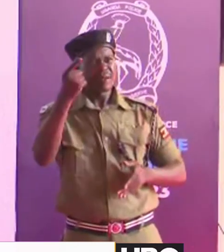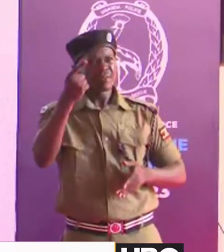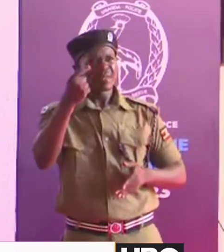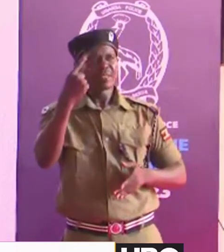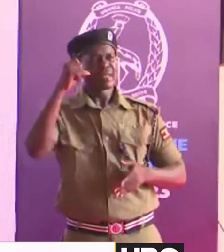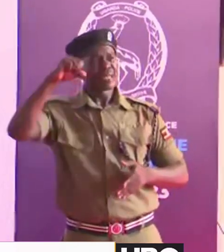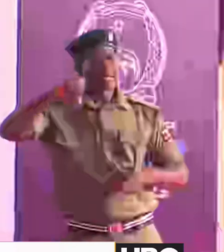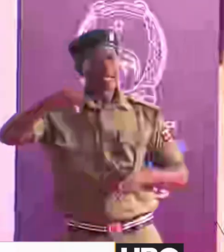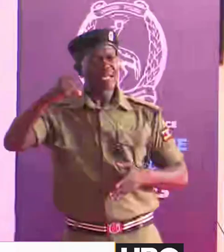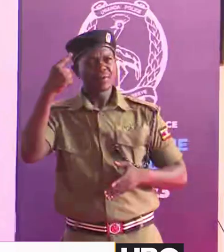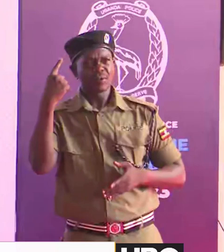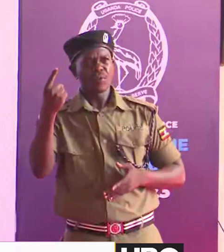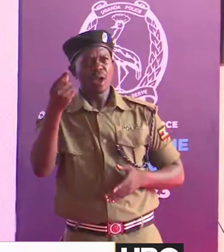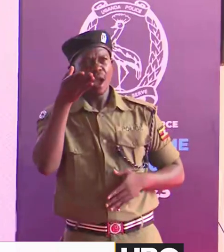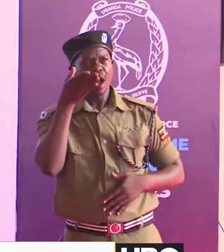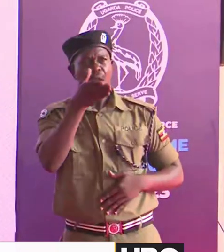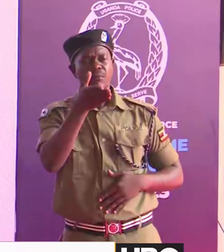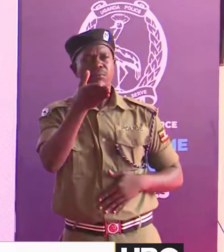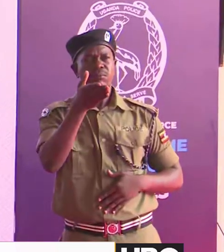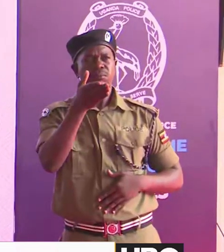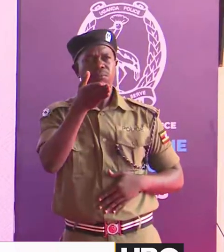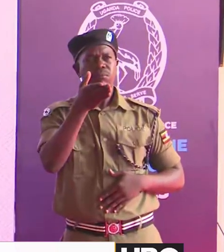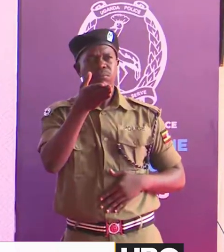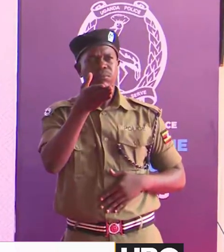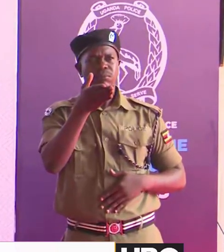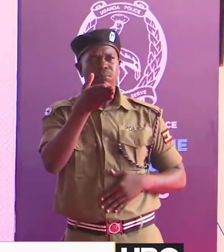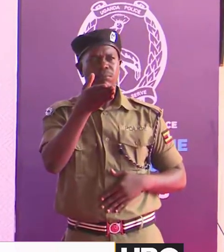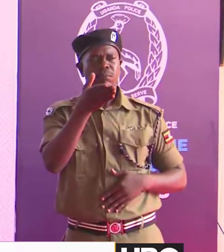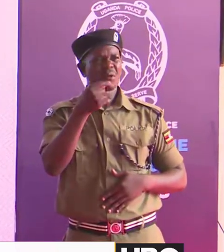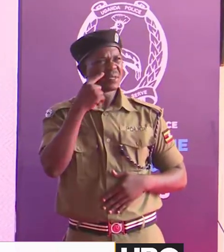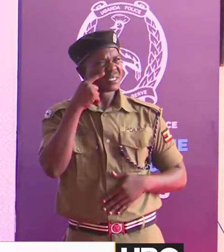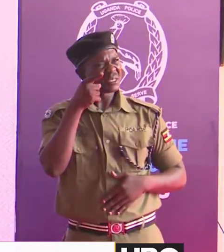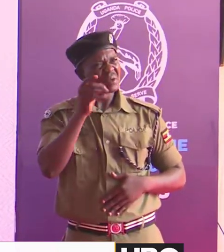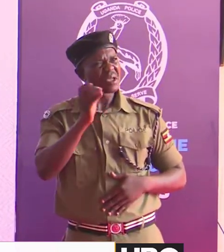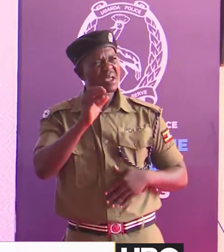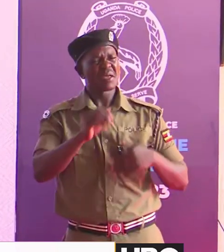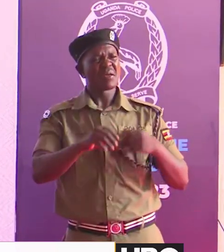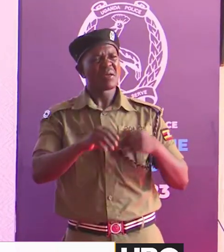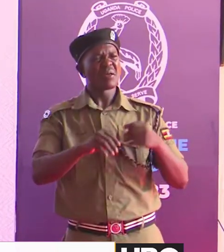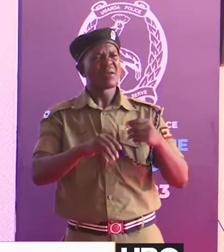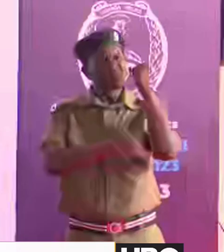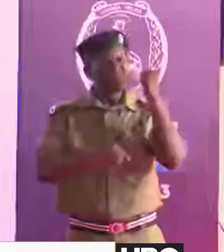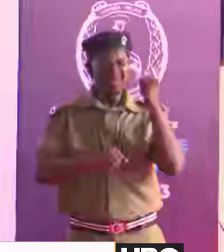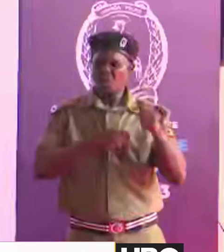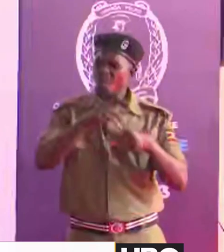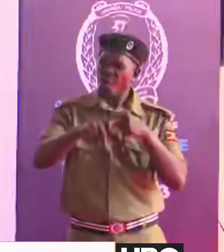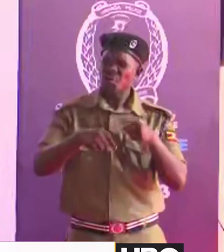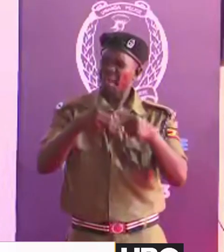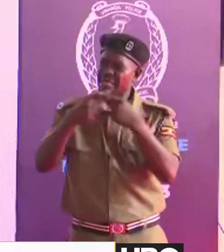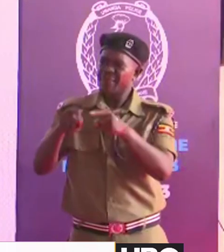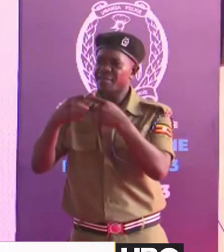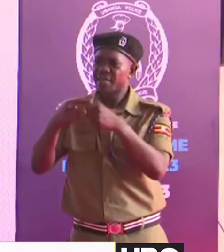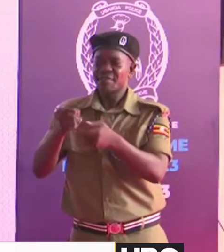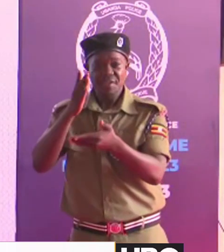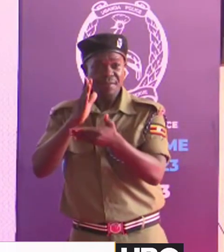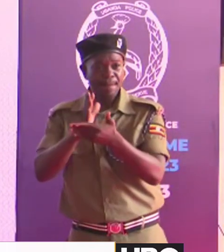65,901. We see these cases of thefts going on in different parts of the country, especially